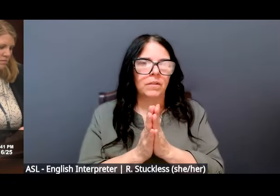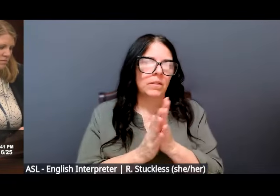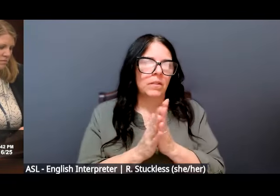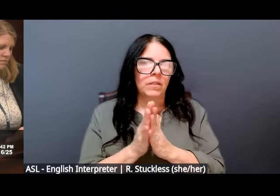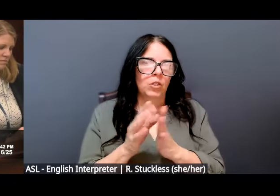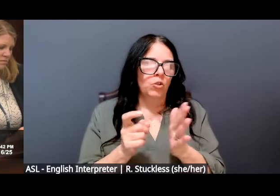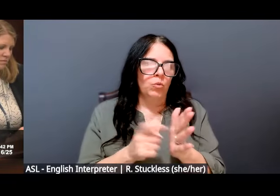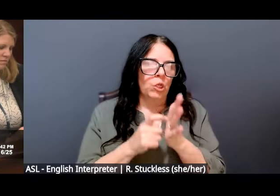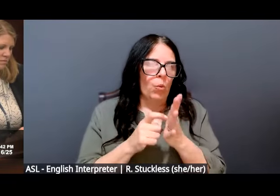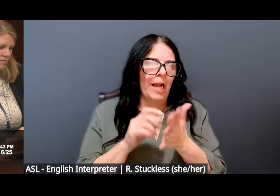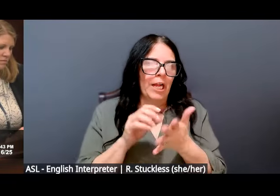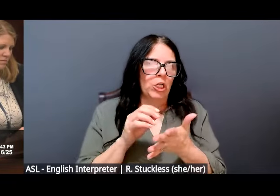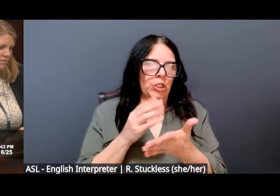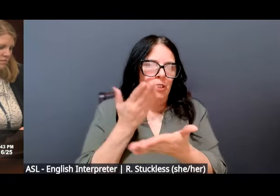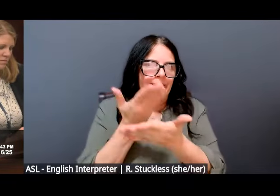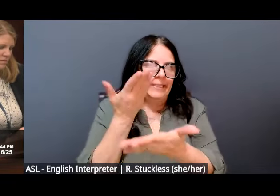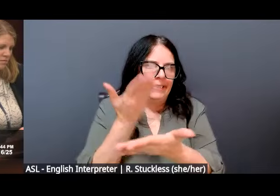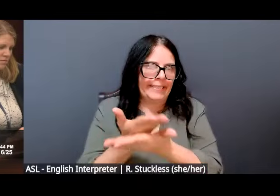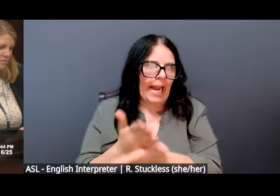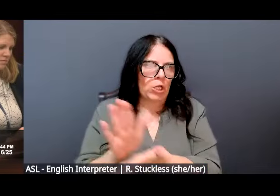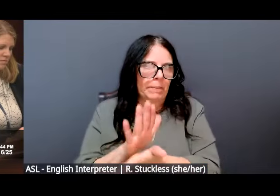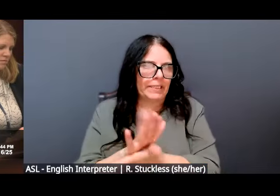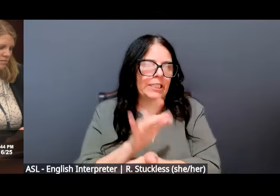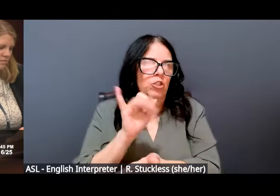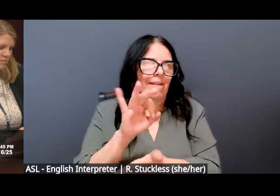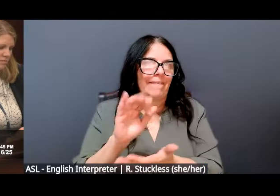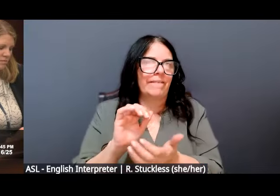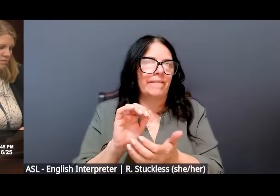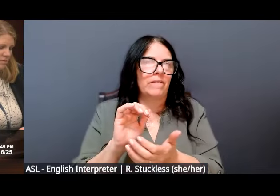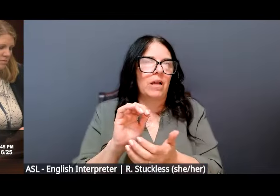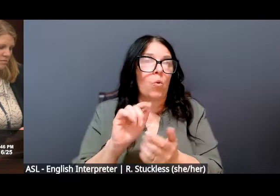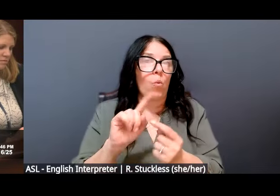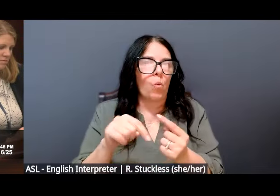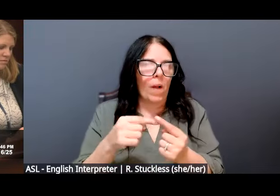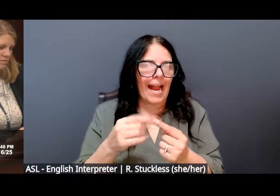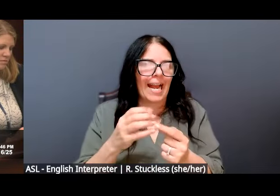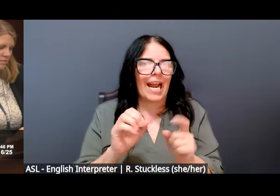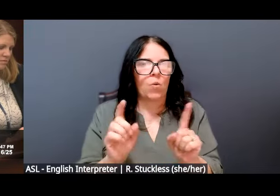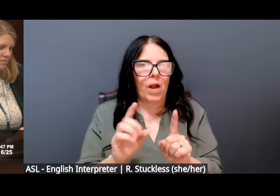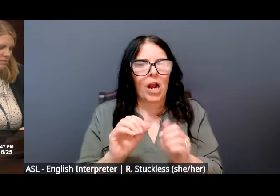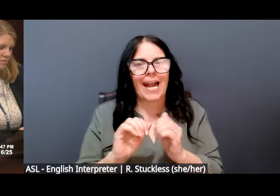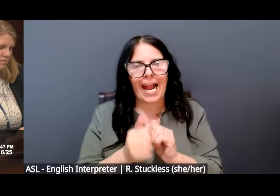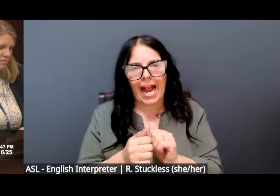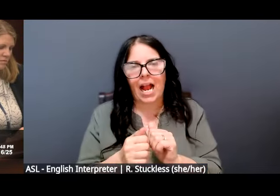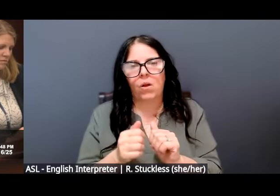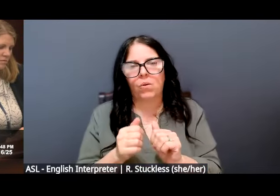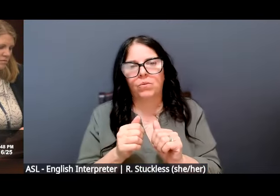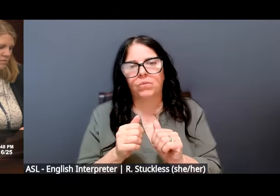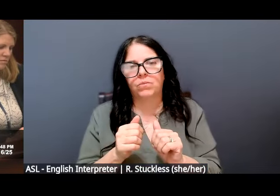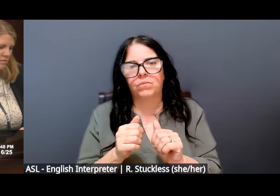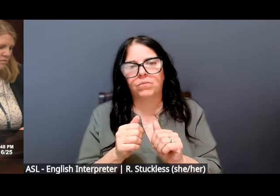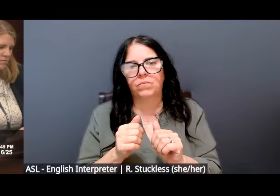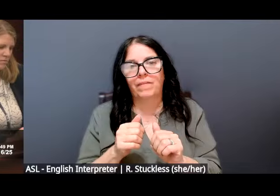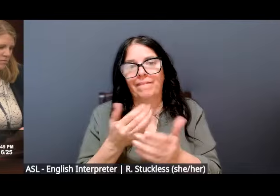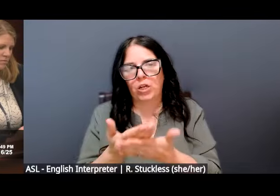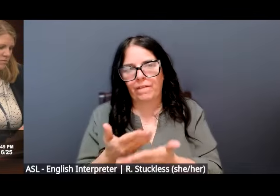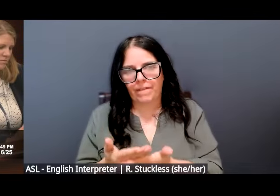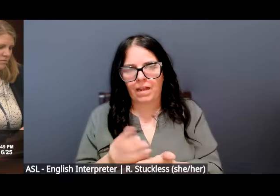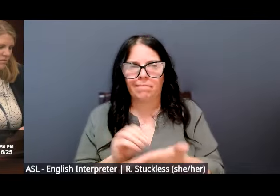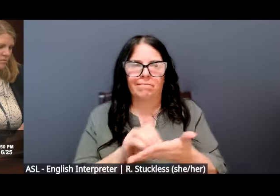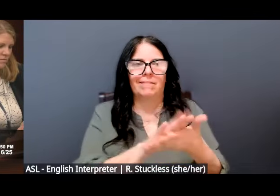documentation of the whether, when, and how citizenship was verified in the qualified voter file. You know, and you obviously wordsmith that, but I would put it there if that's